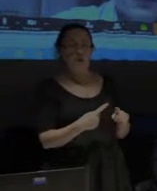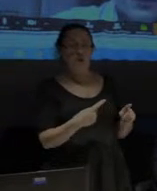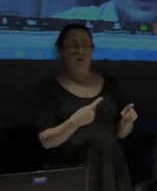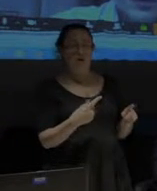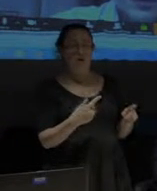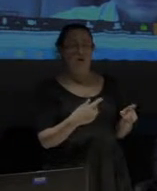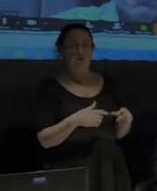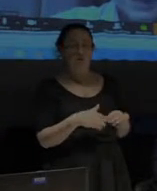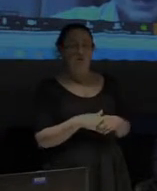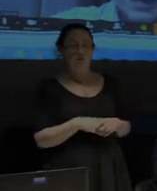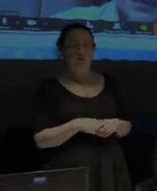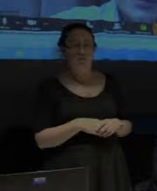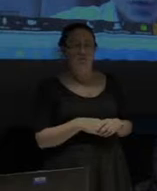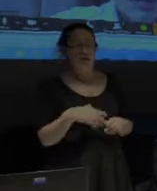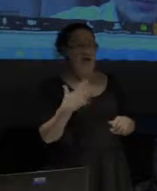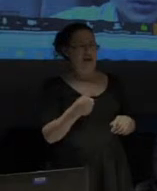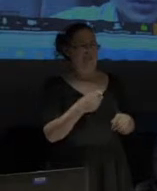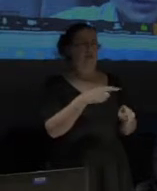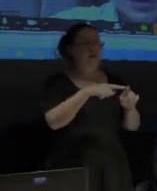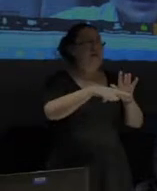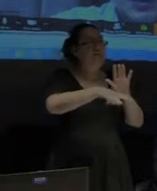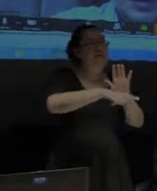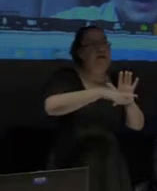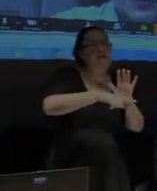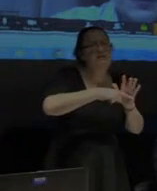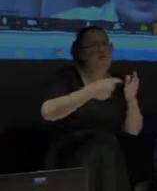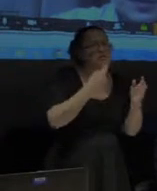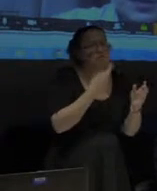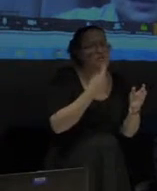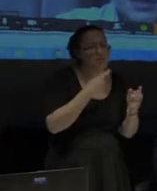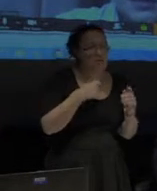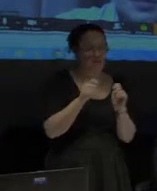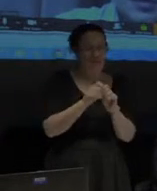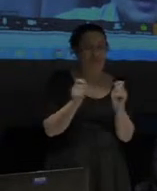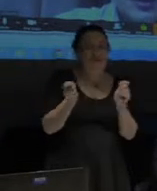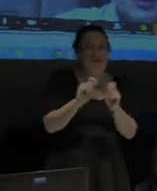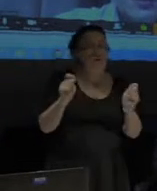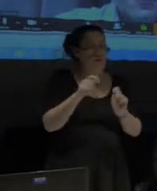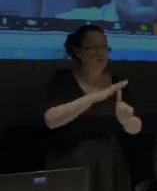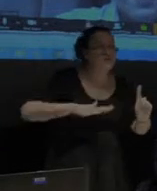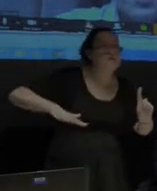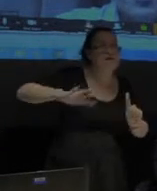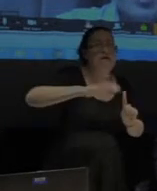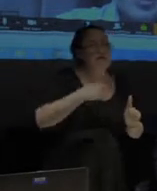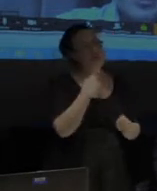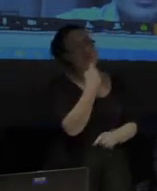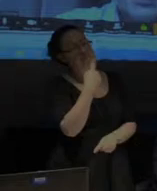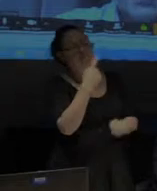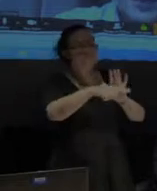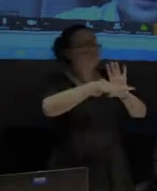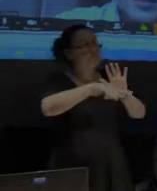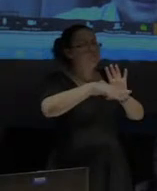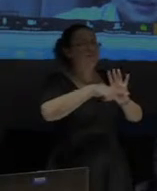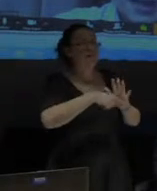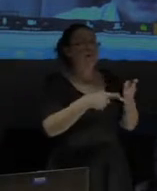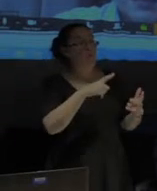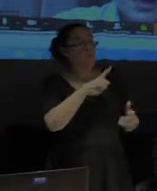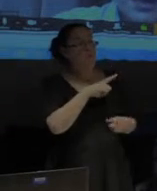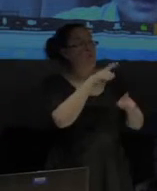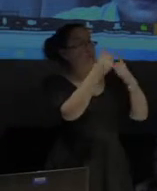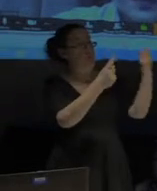of negative commentary that was coming from the media and from society by investing